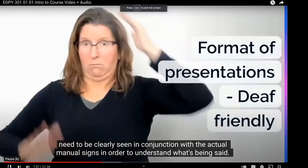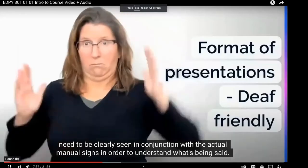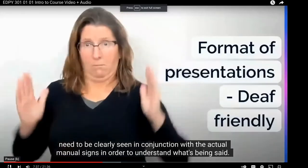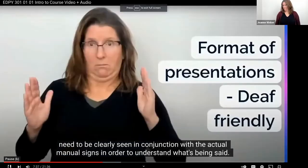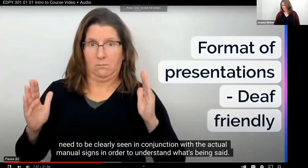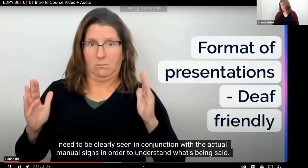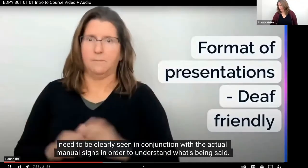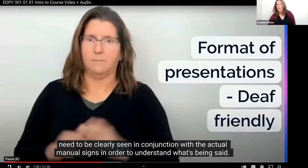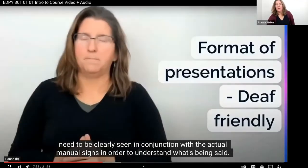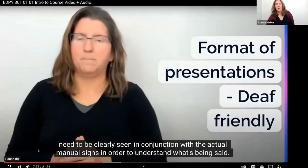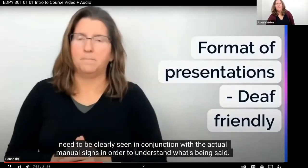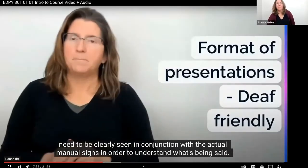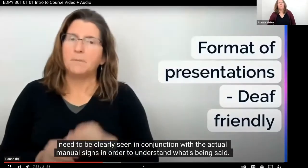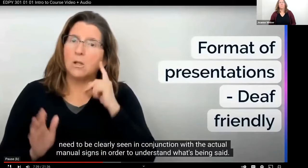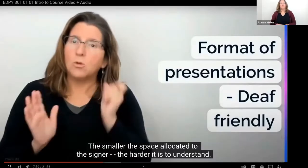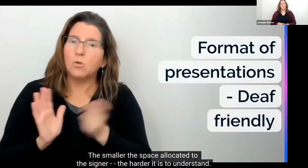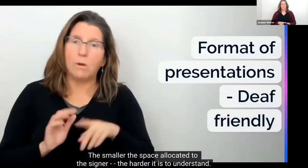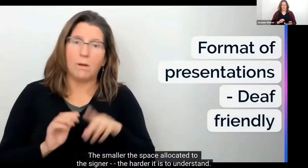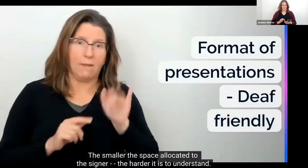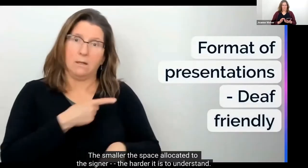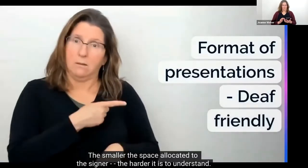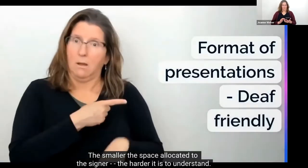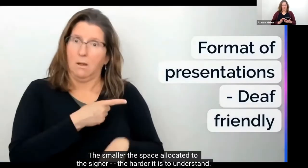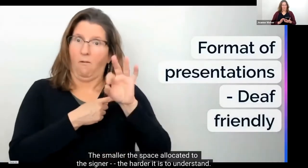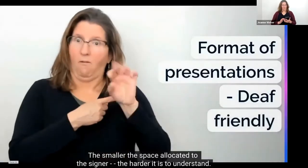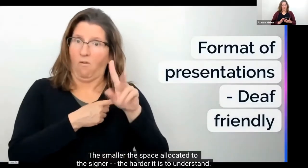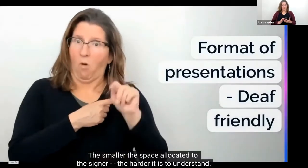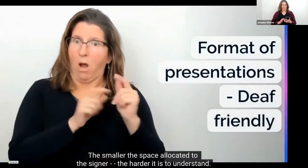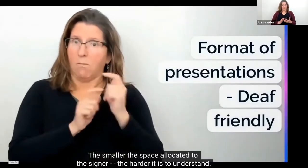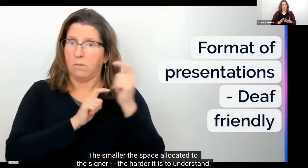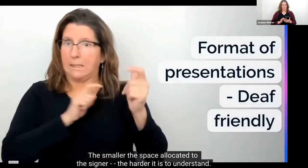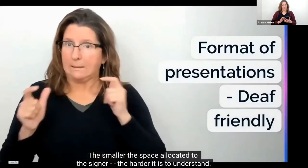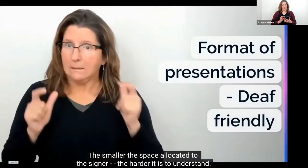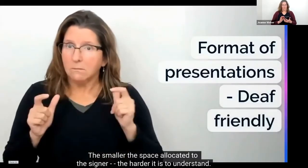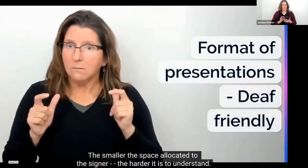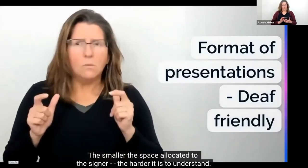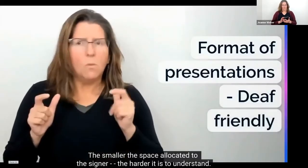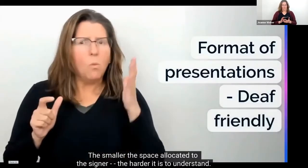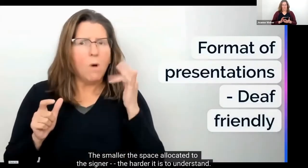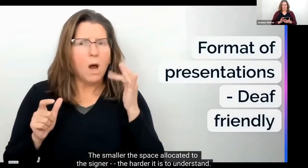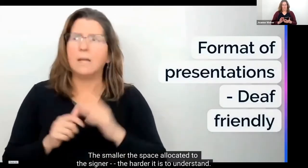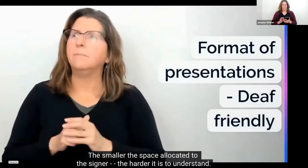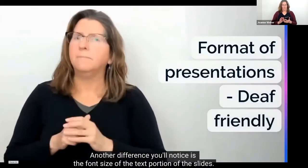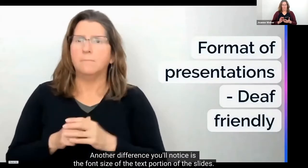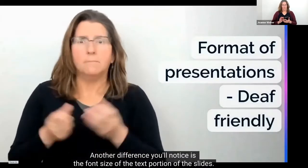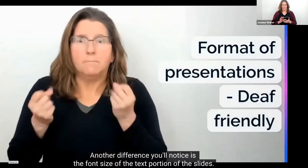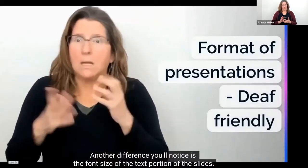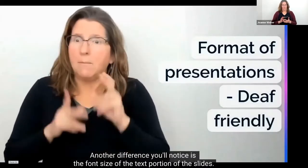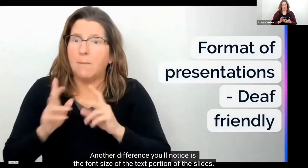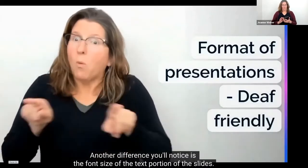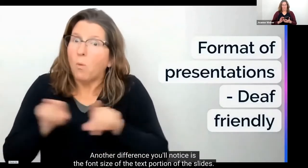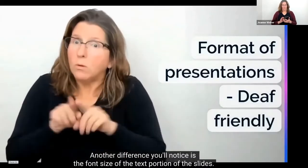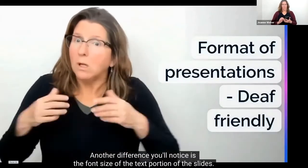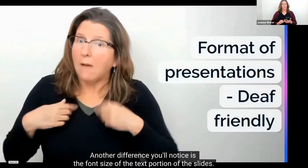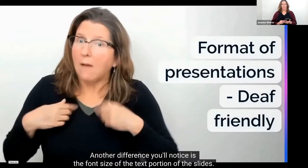In order to understand what's being said, the smaller space allocated to the signer, the harder it is to understand.